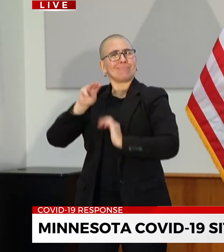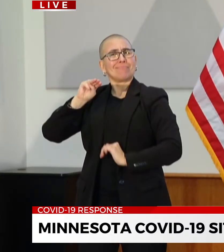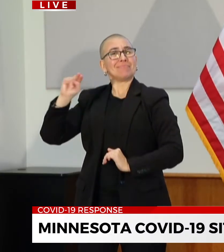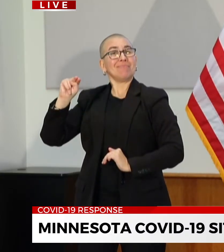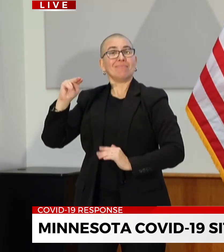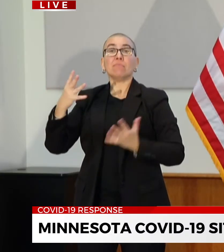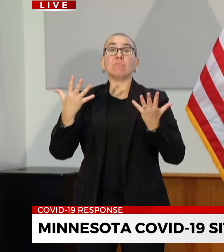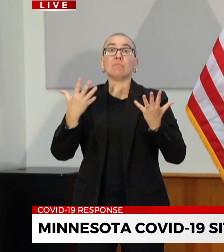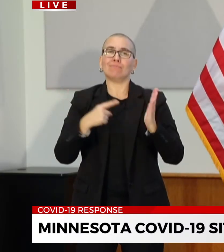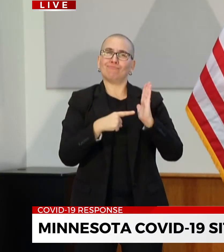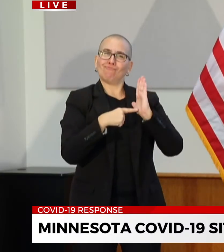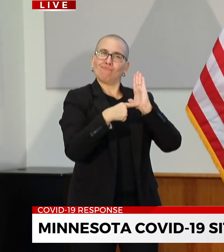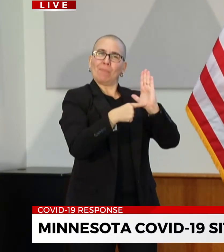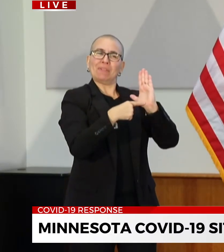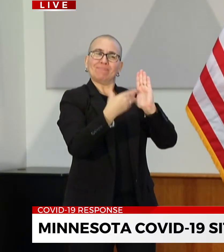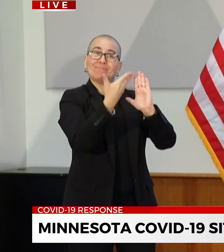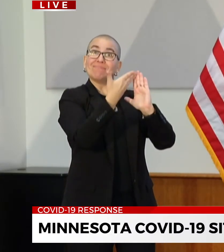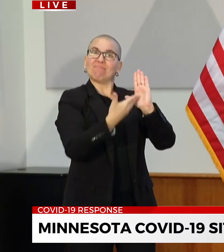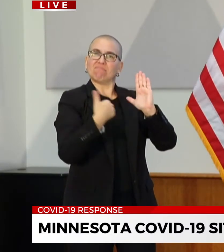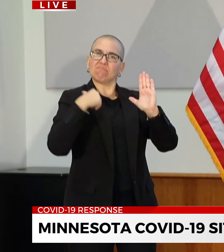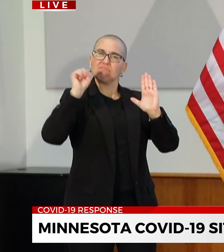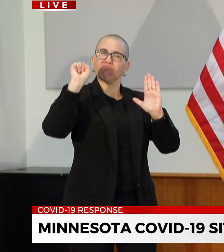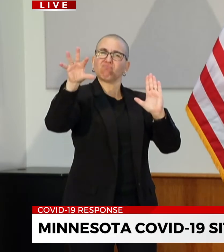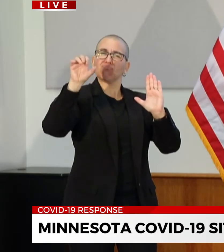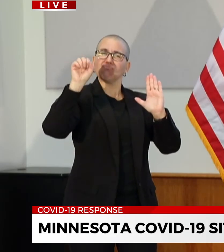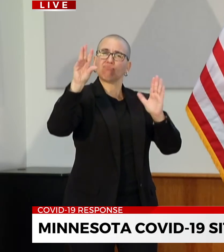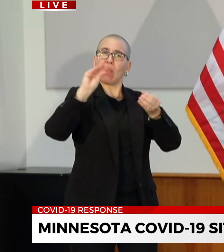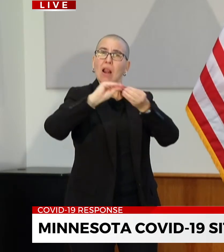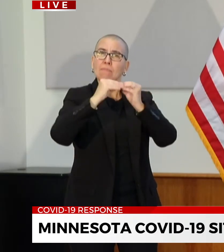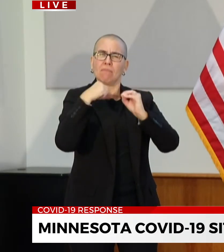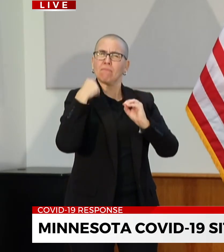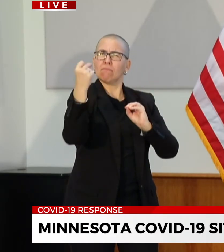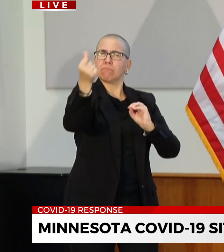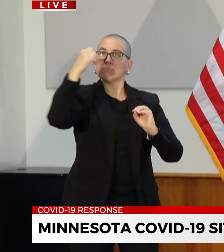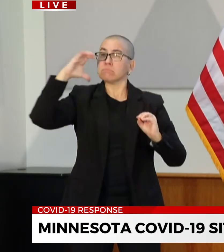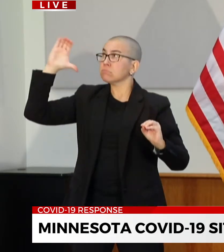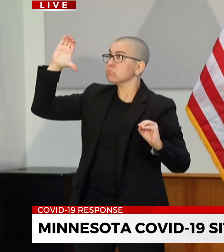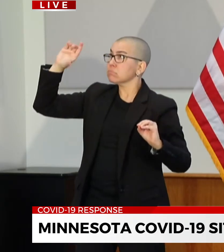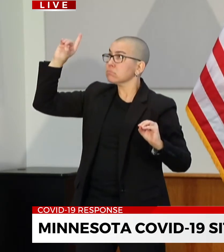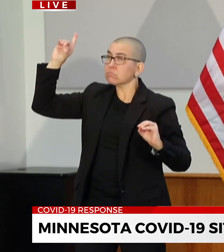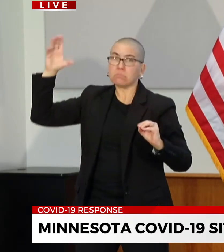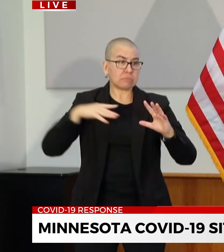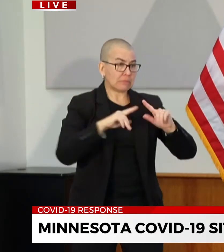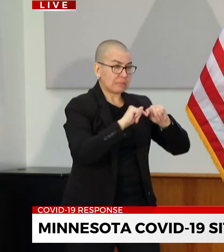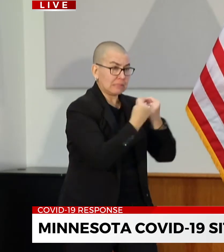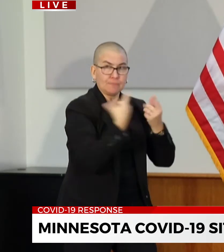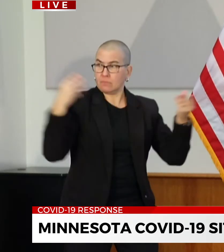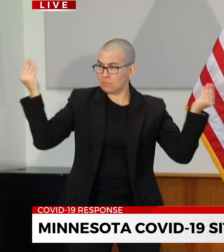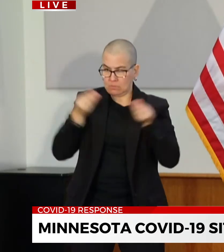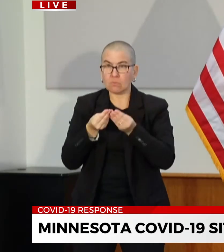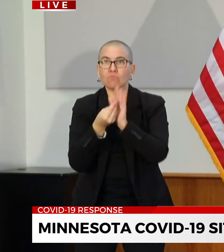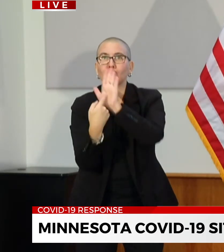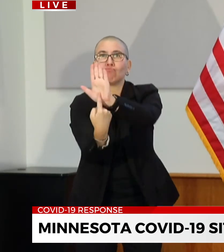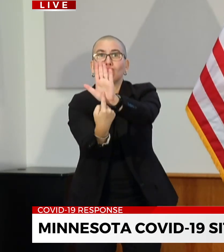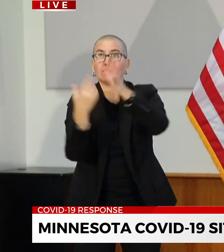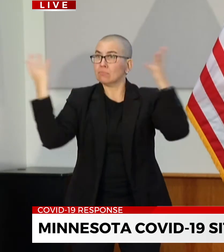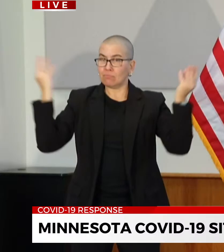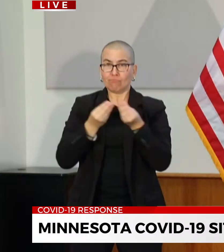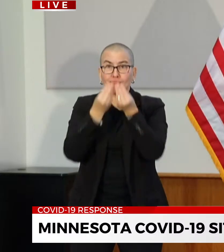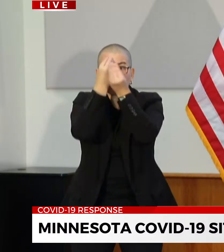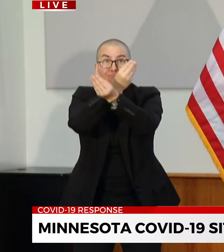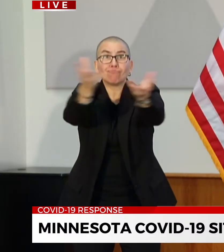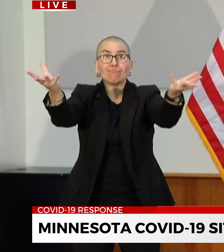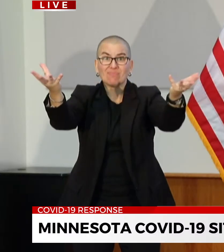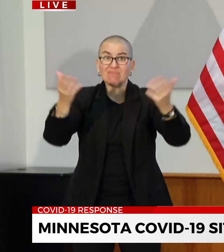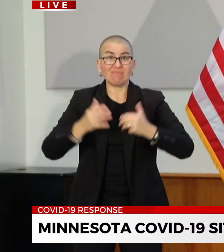turn around data as quickly as we can. But it's not complete data immediately. It takes time, of